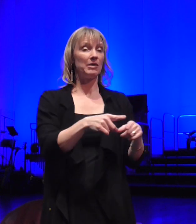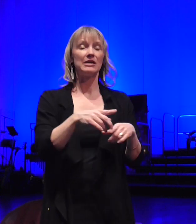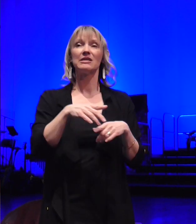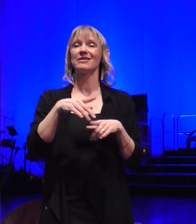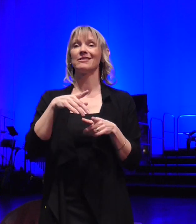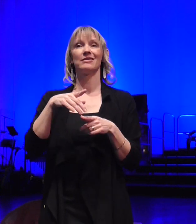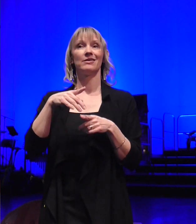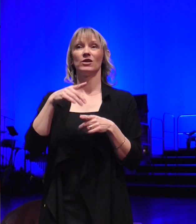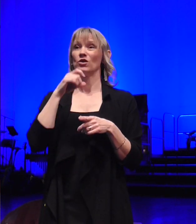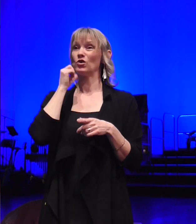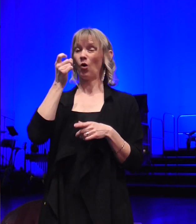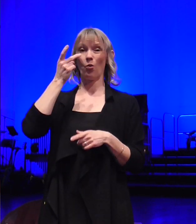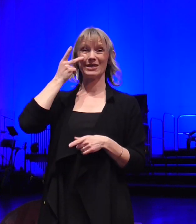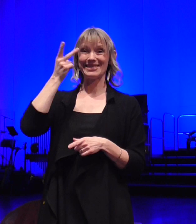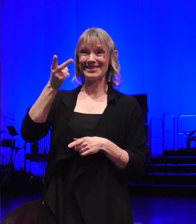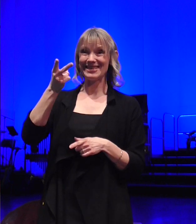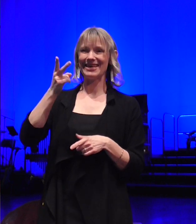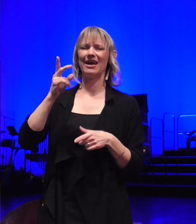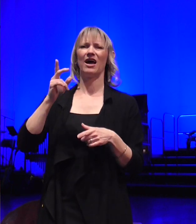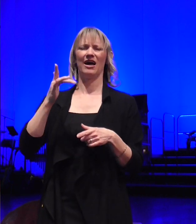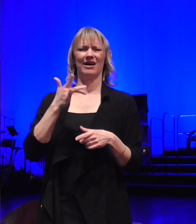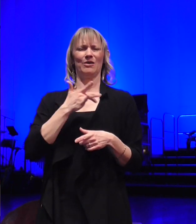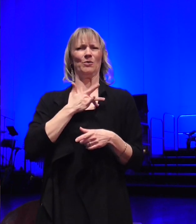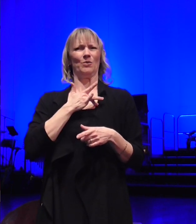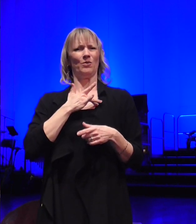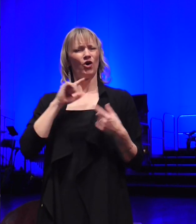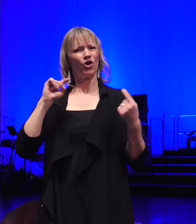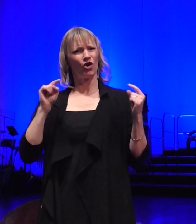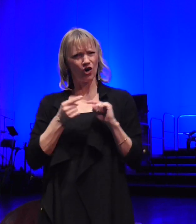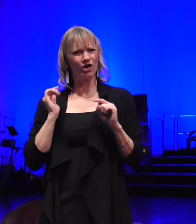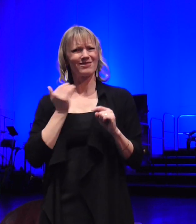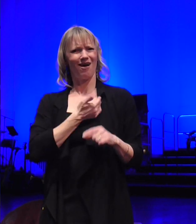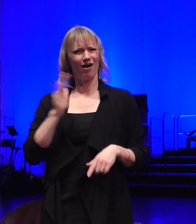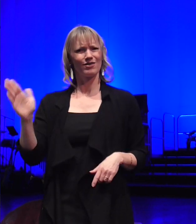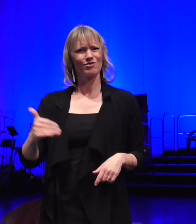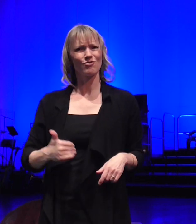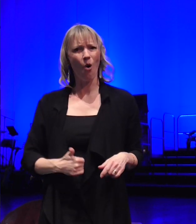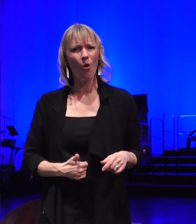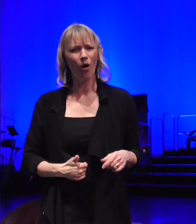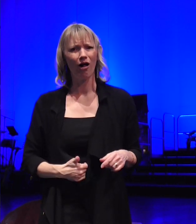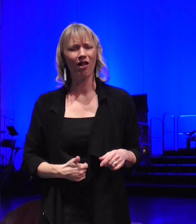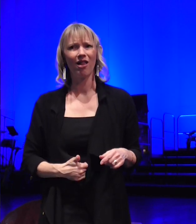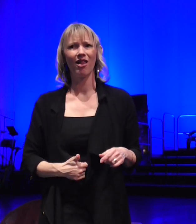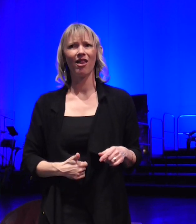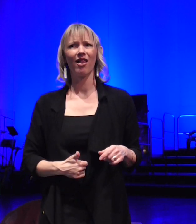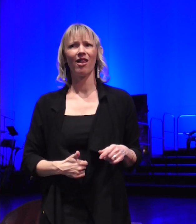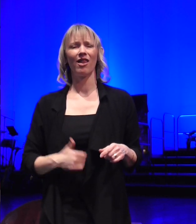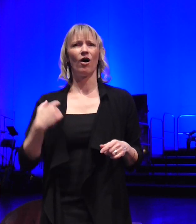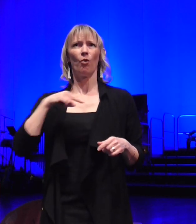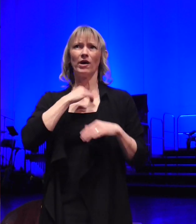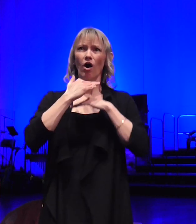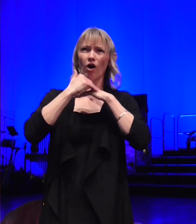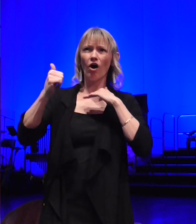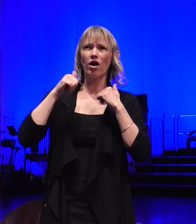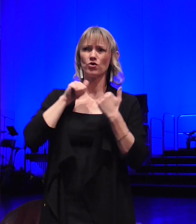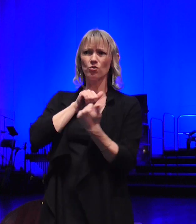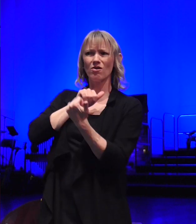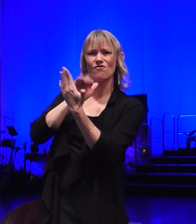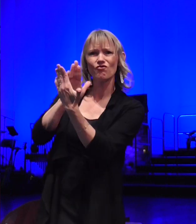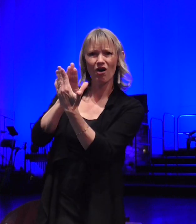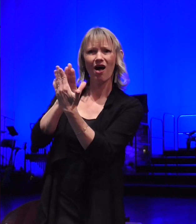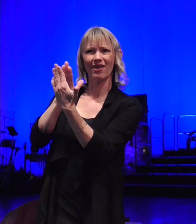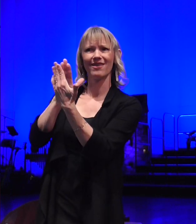it so offends our soul that we are called forth to confront those situations with a